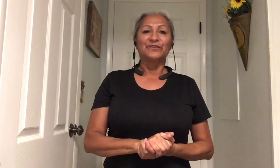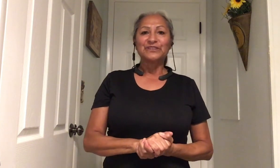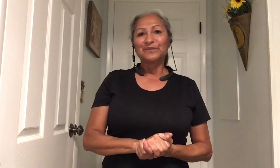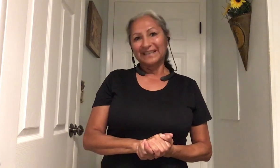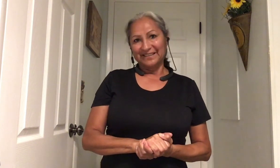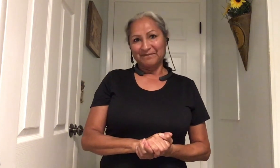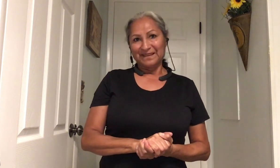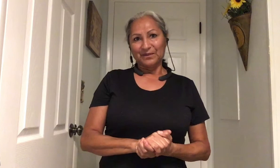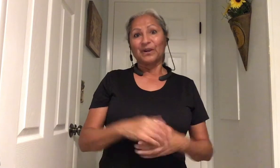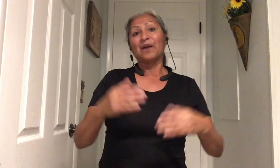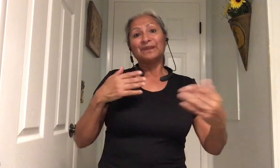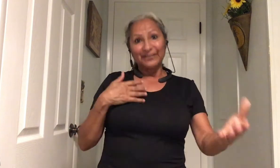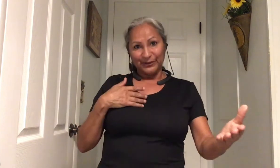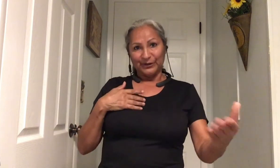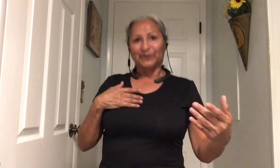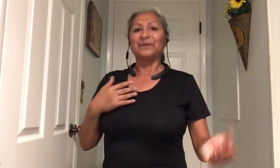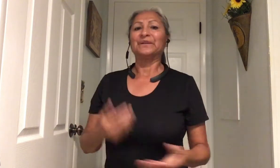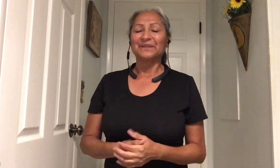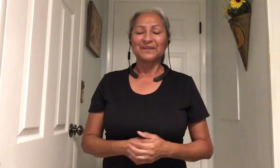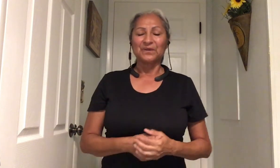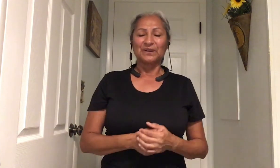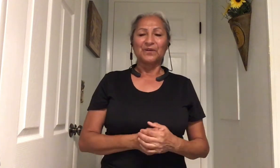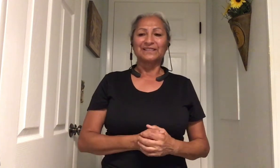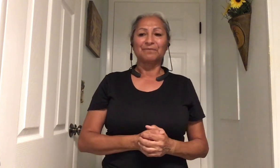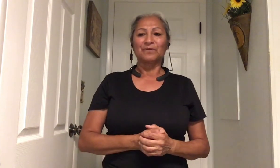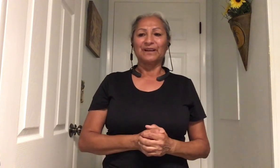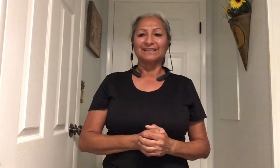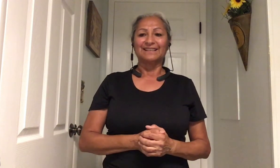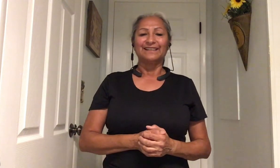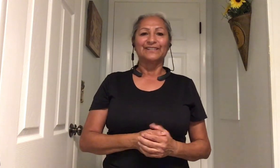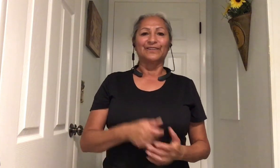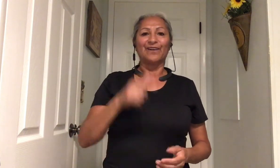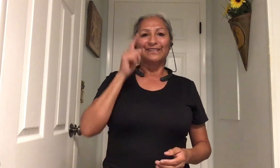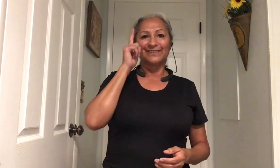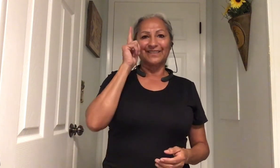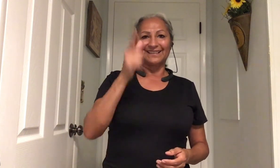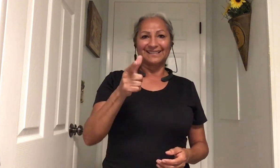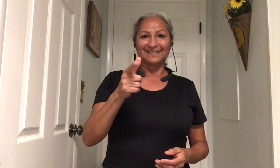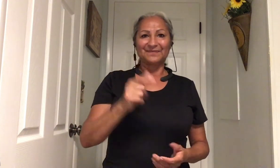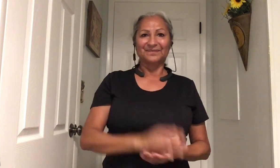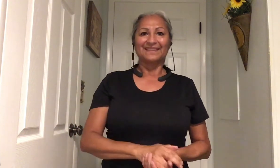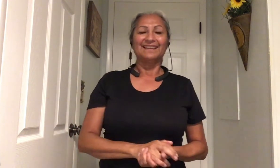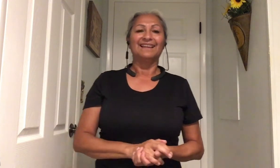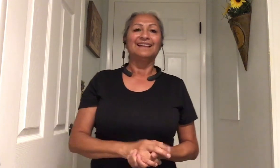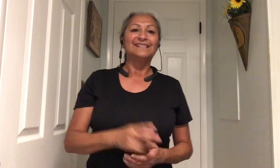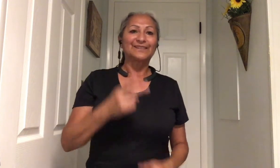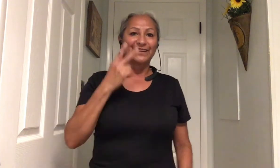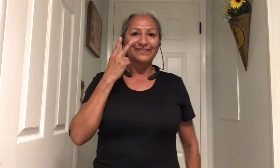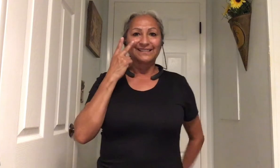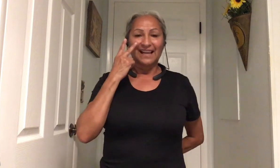leave me, or I would leave her, or we'd go our separate ways, she would always do this. So here's a sign for